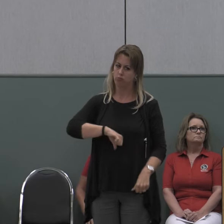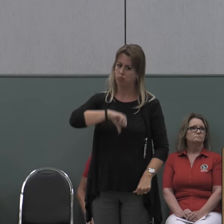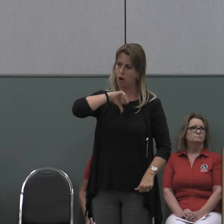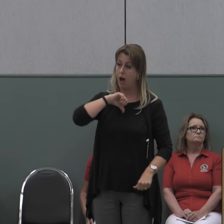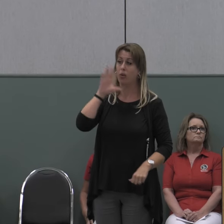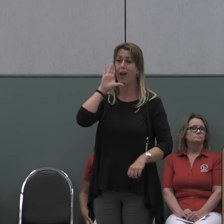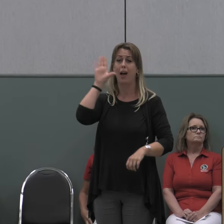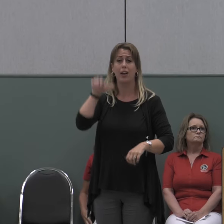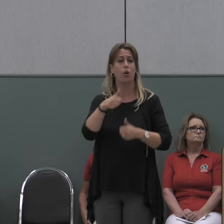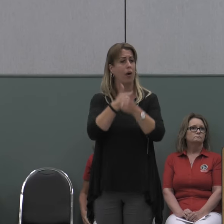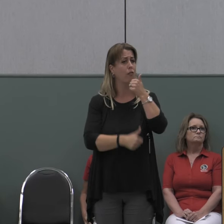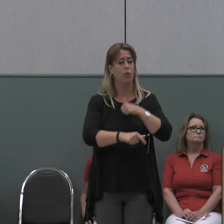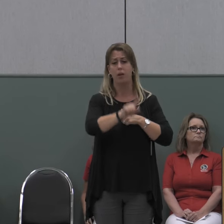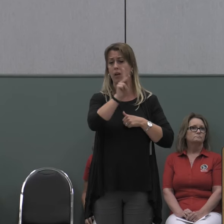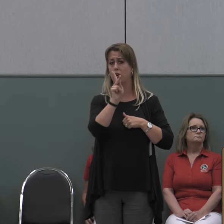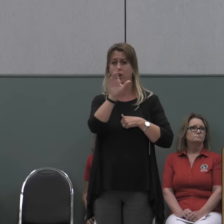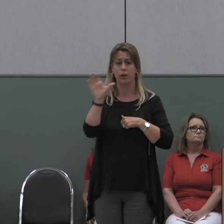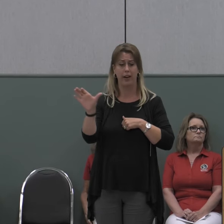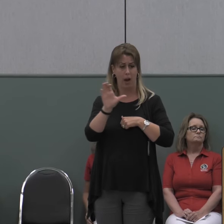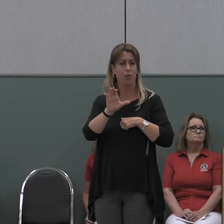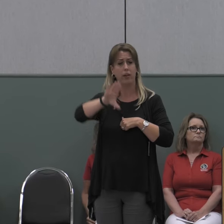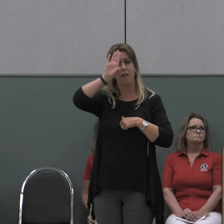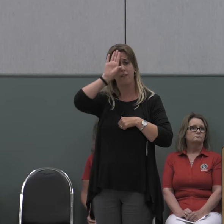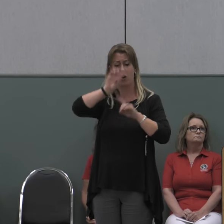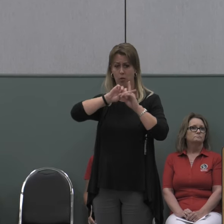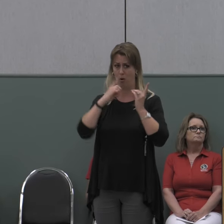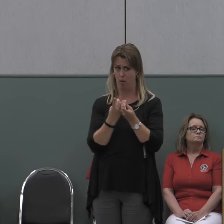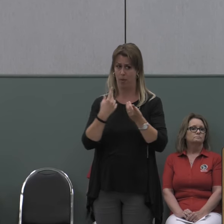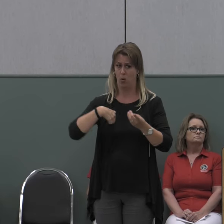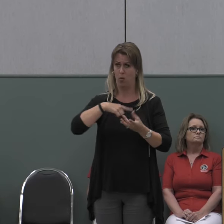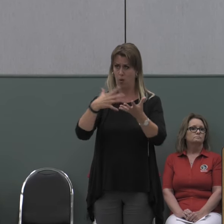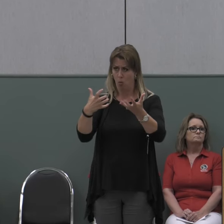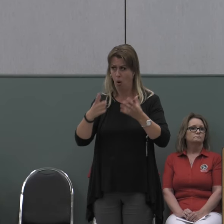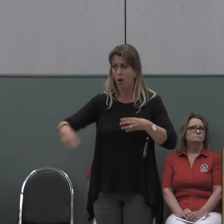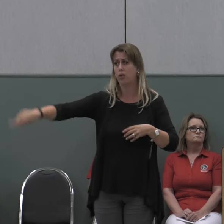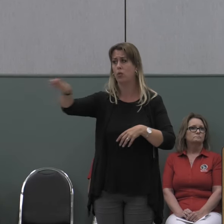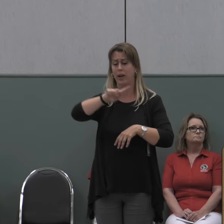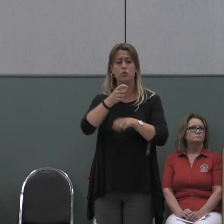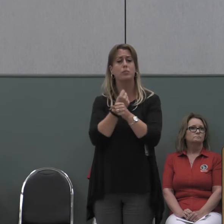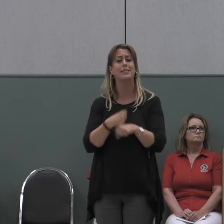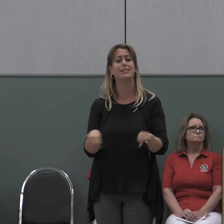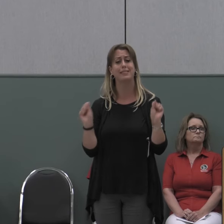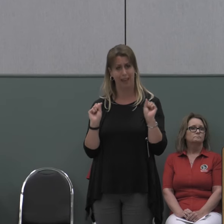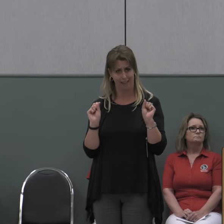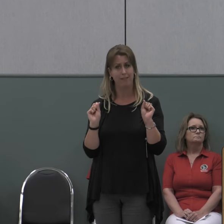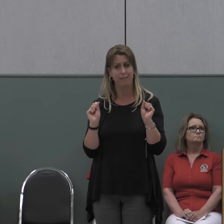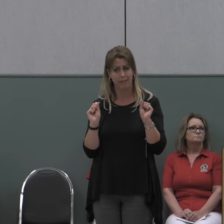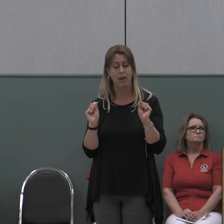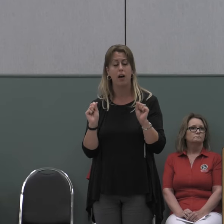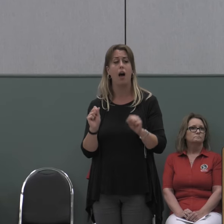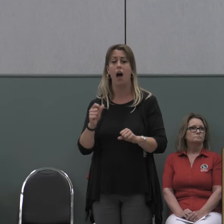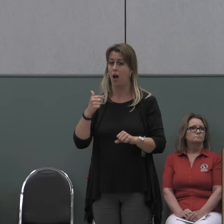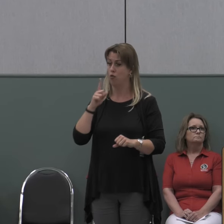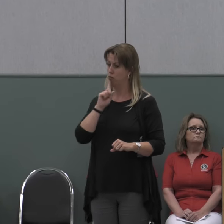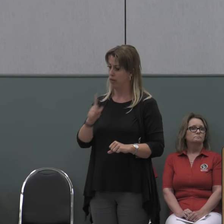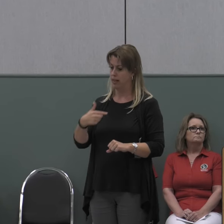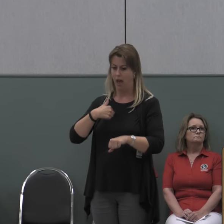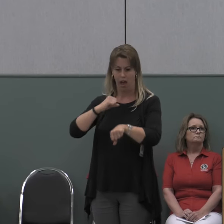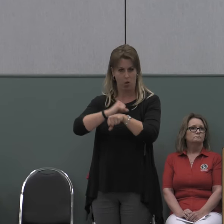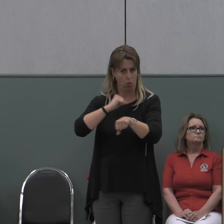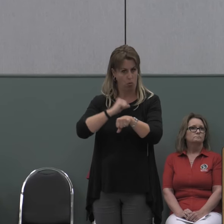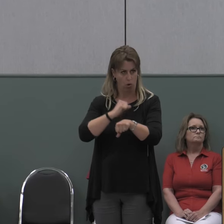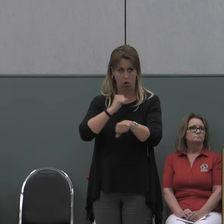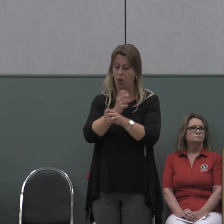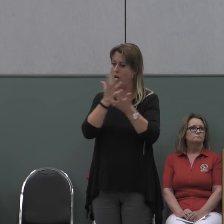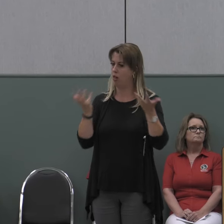County Fire Department wants to do our best to make sure you guys are protected and safe. So as someone who works here almost every shift I'm here, I work, I take pride in